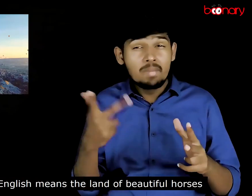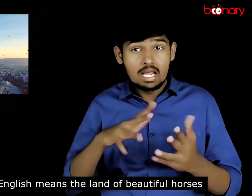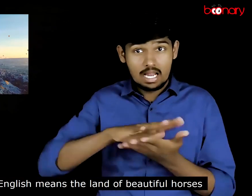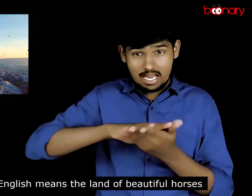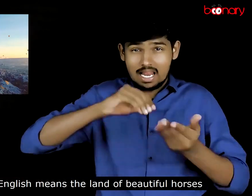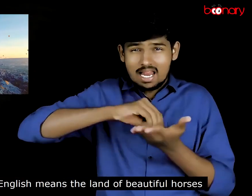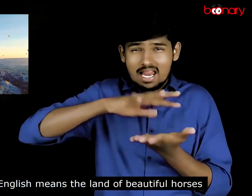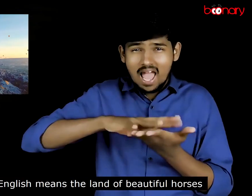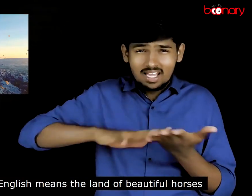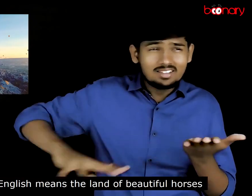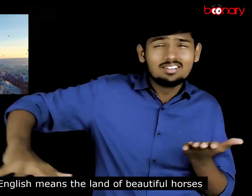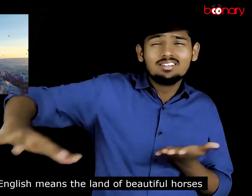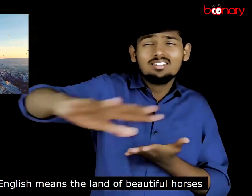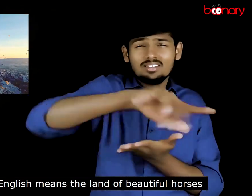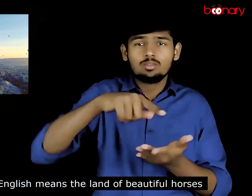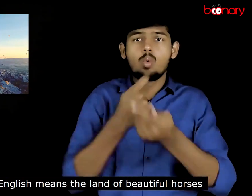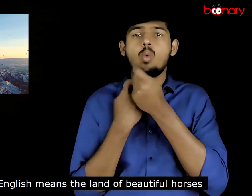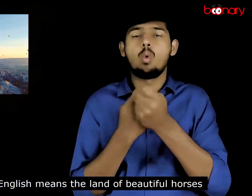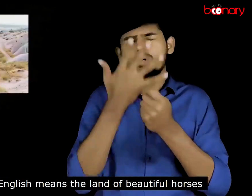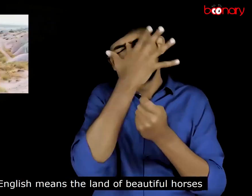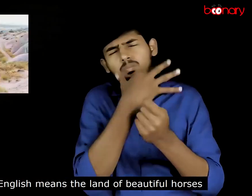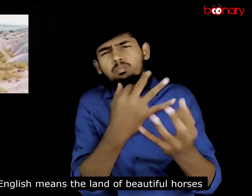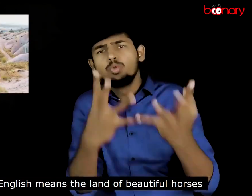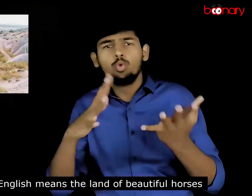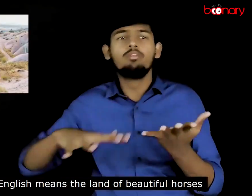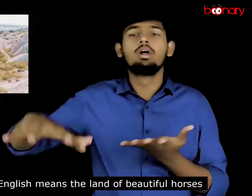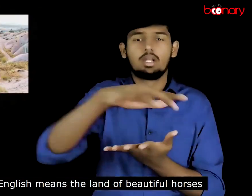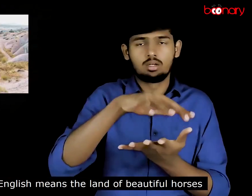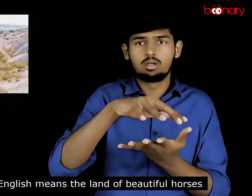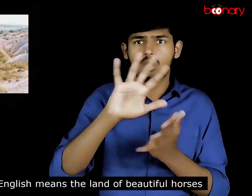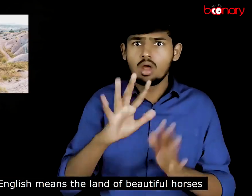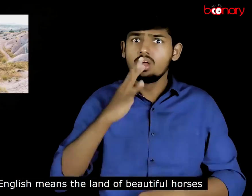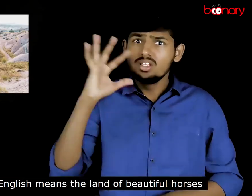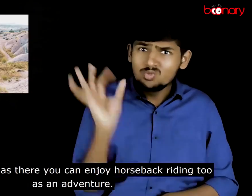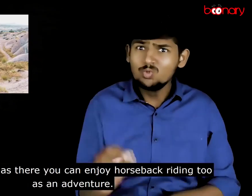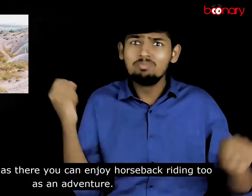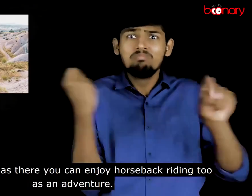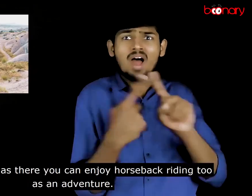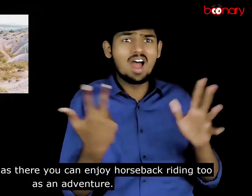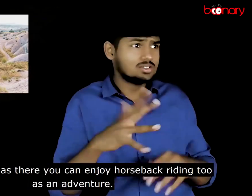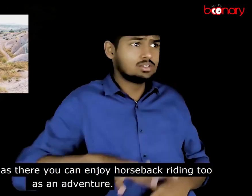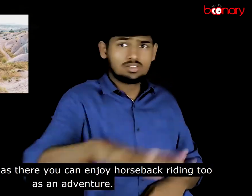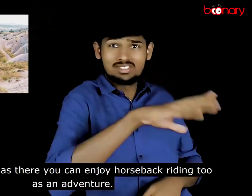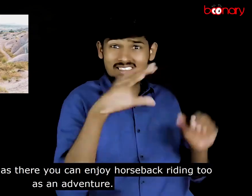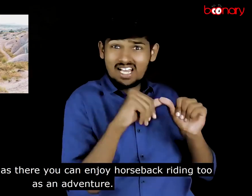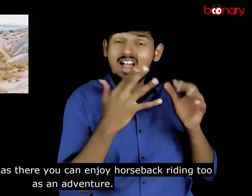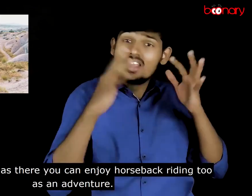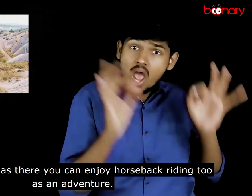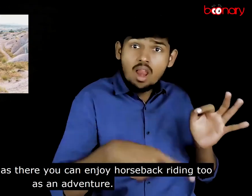means the land of beautiful horses. And it's so apt, as there you